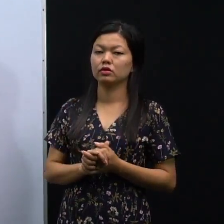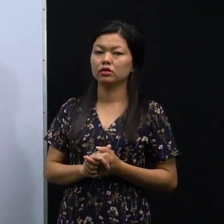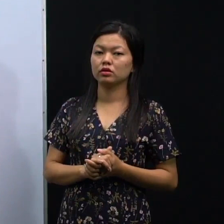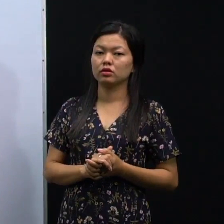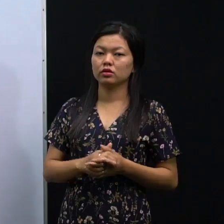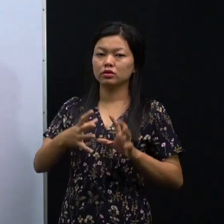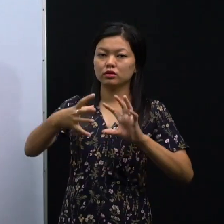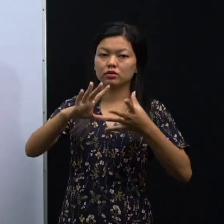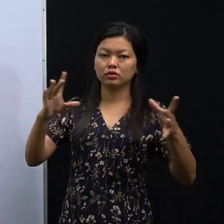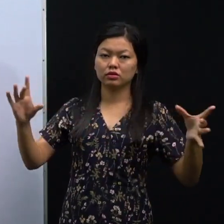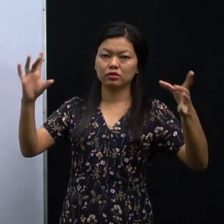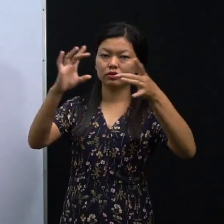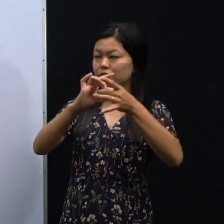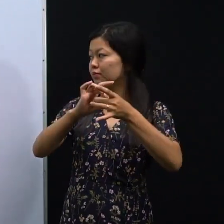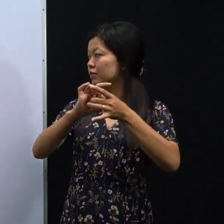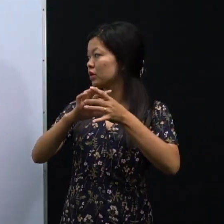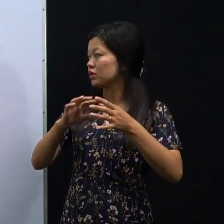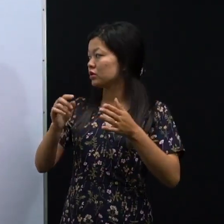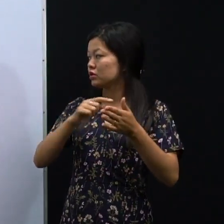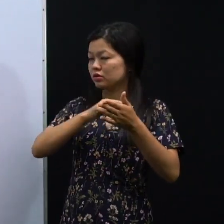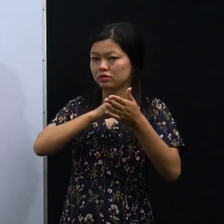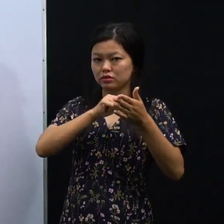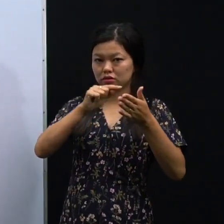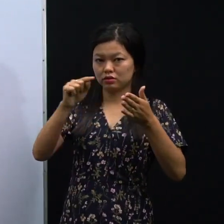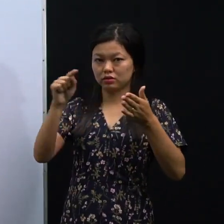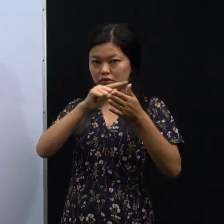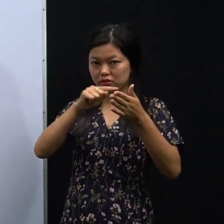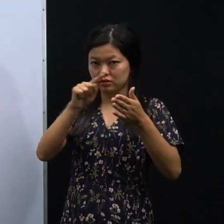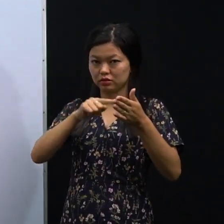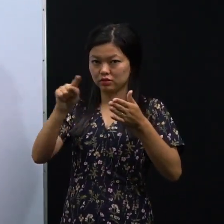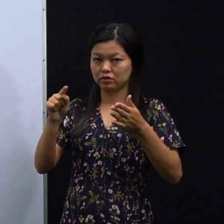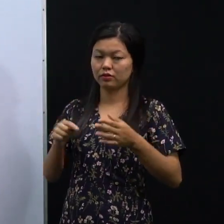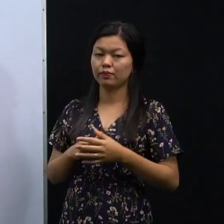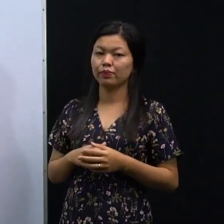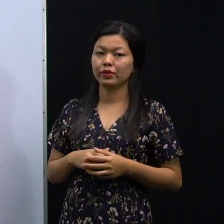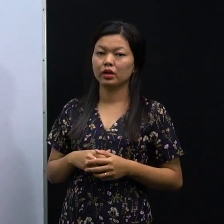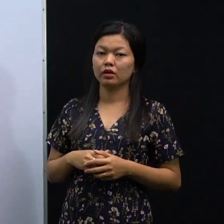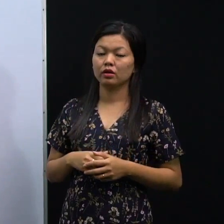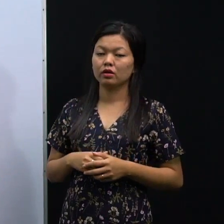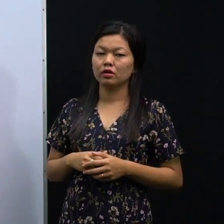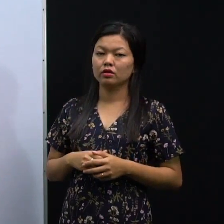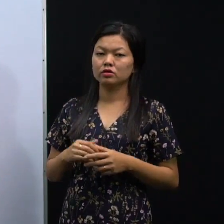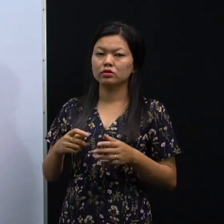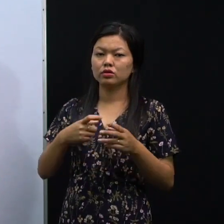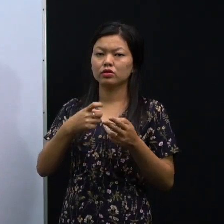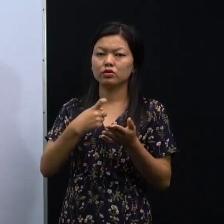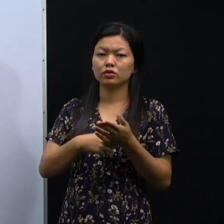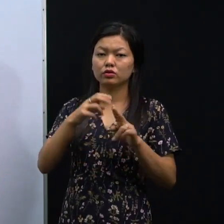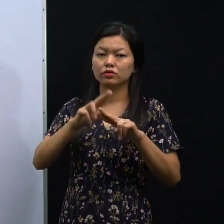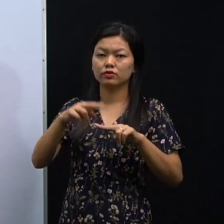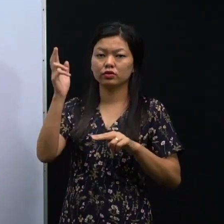this is how the splitting of alpha particles take place. Now, according to him, he thought, Rutherford thought